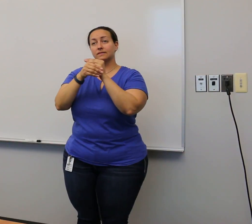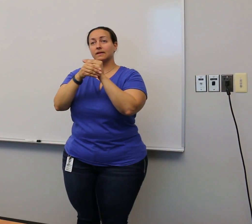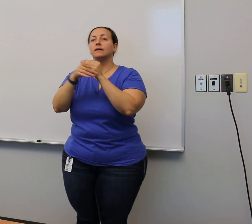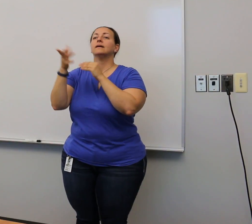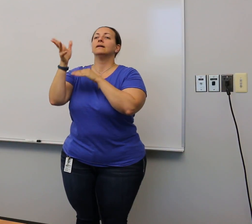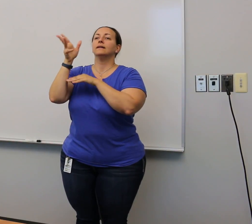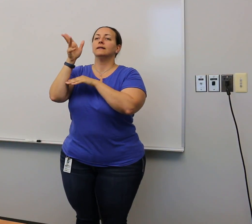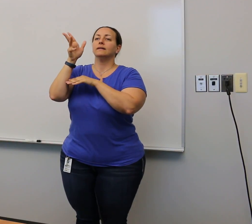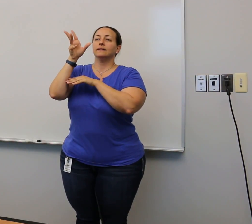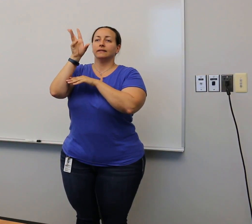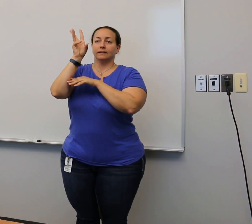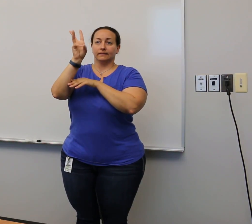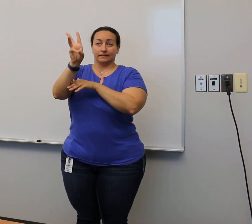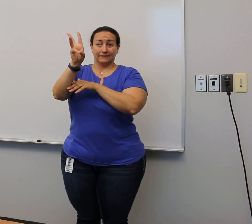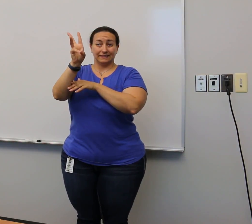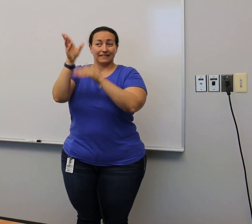being -3.